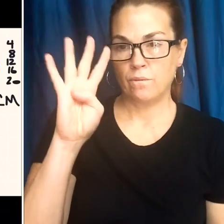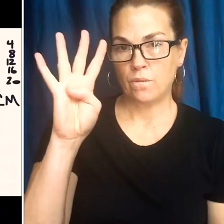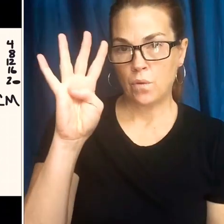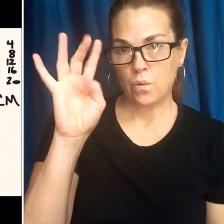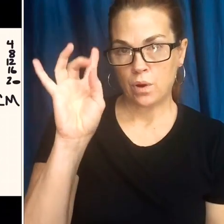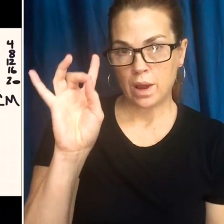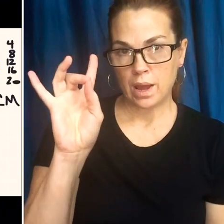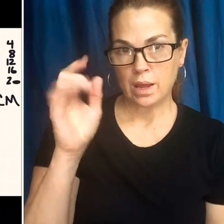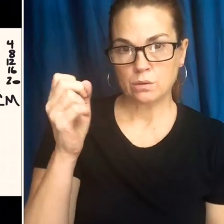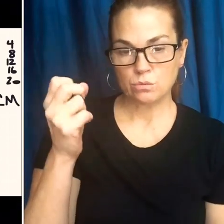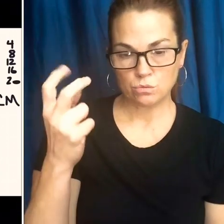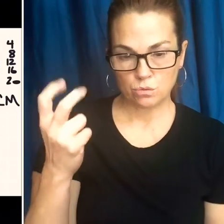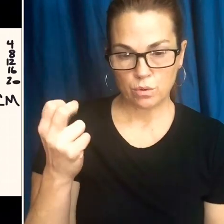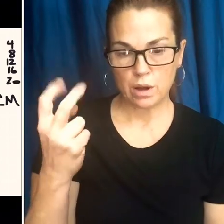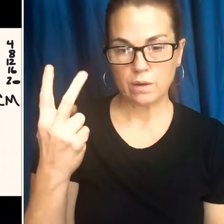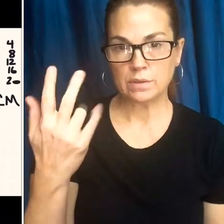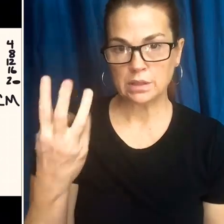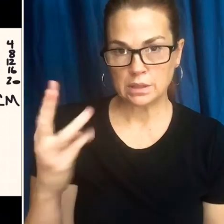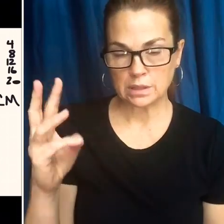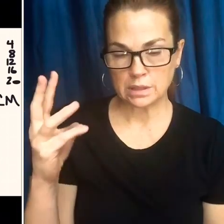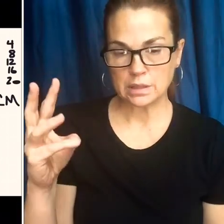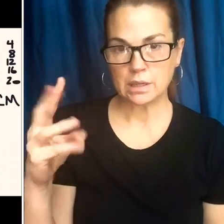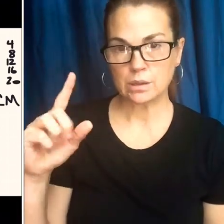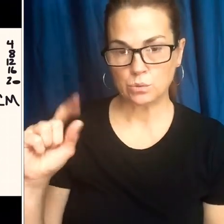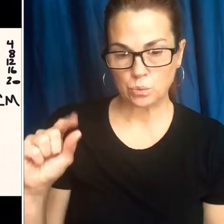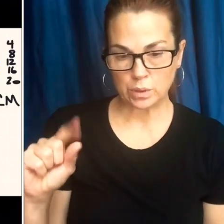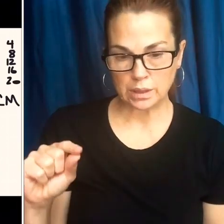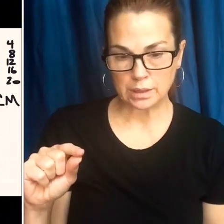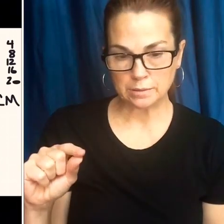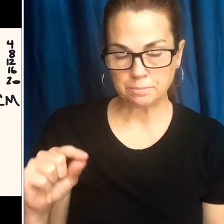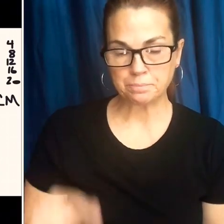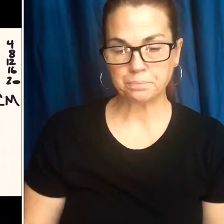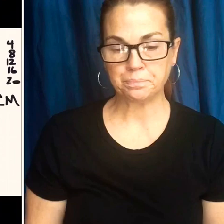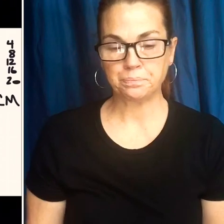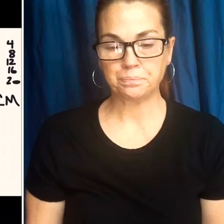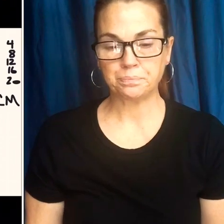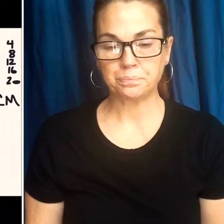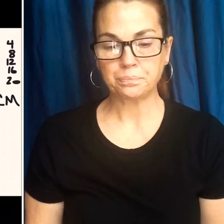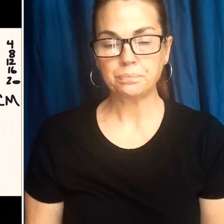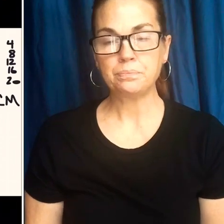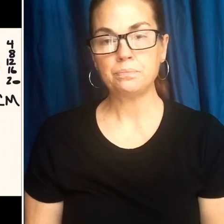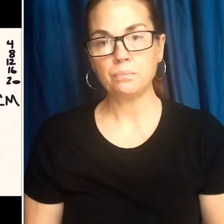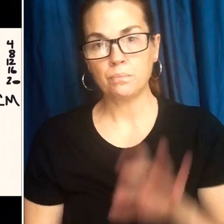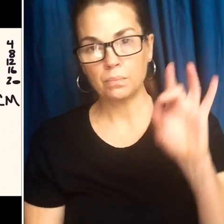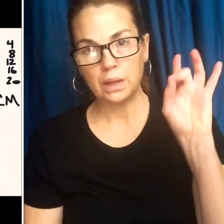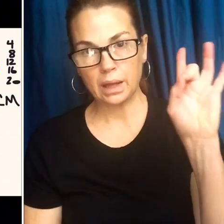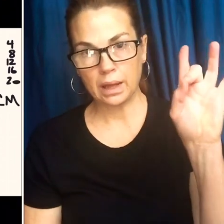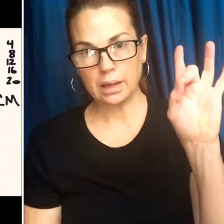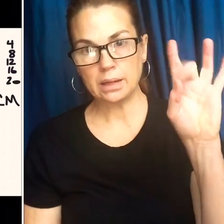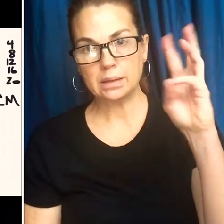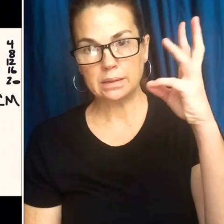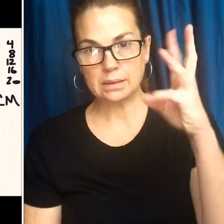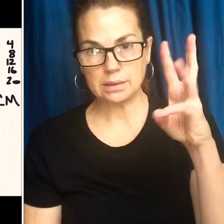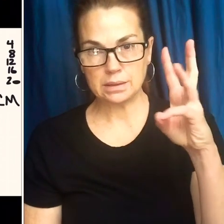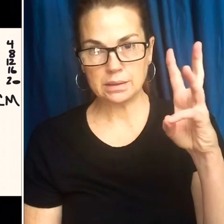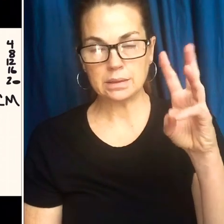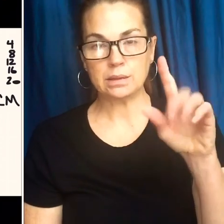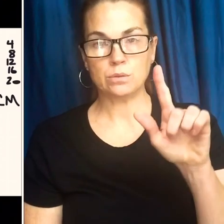8, 16, 24, 32, 40. I'm looking for numbers that are on